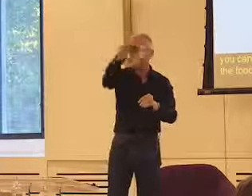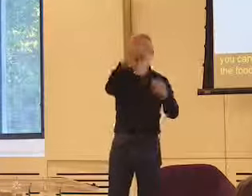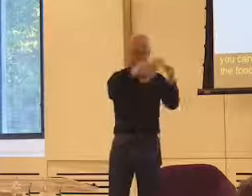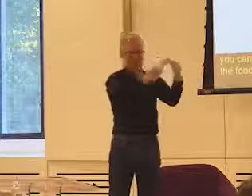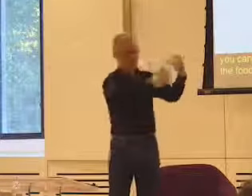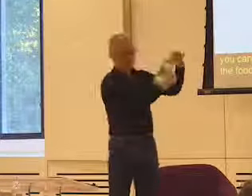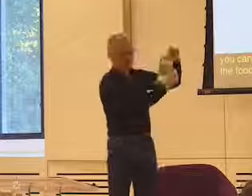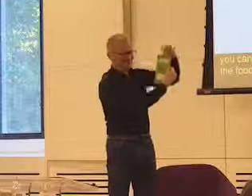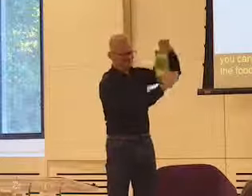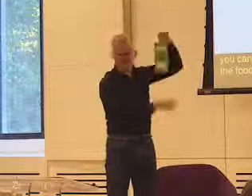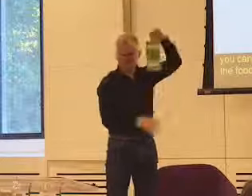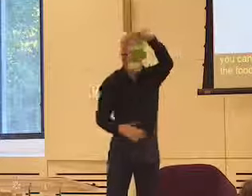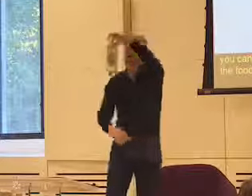Another leaflet here